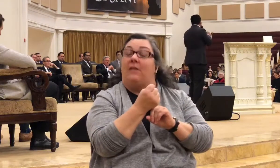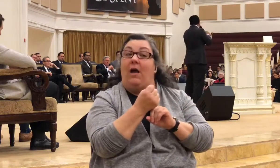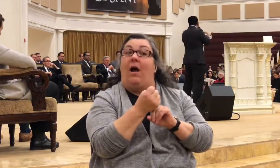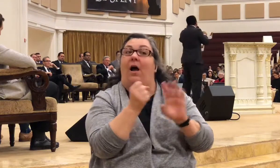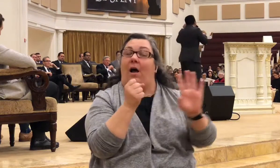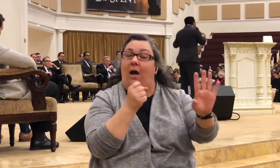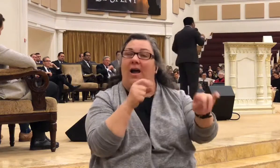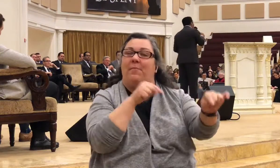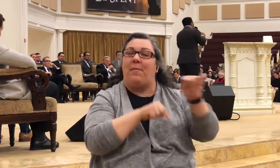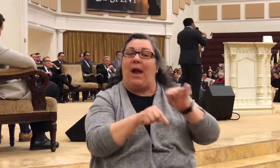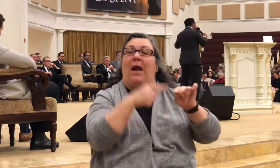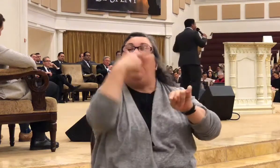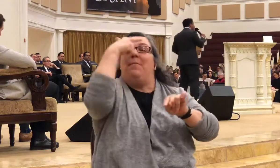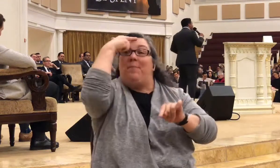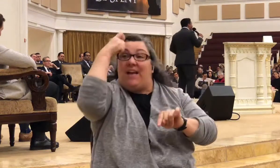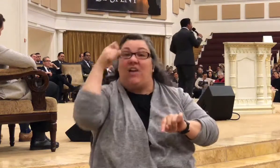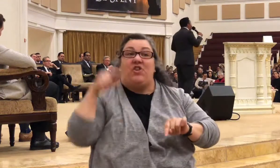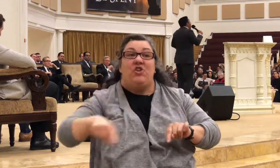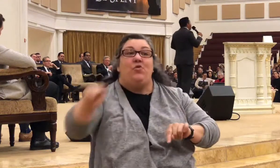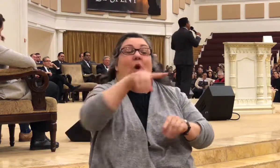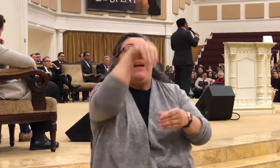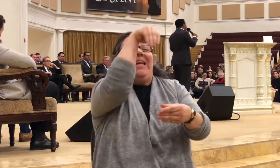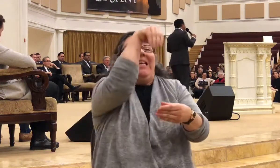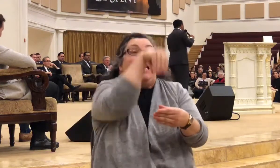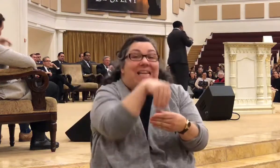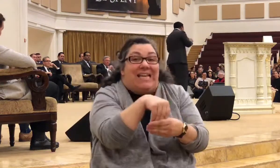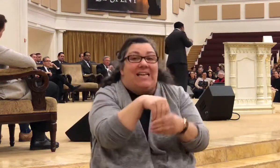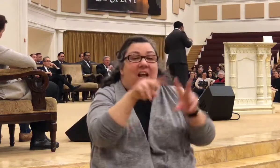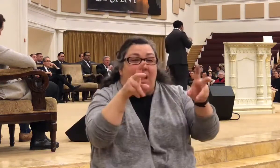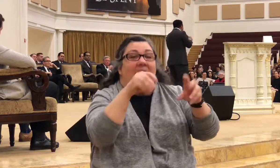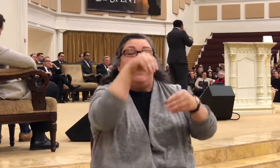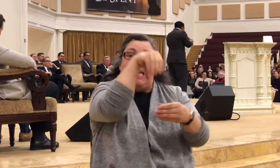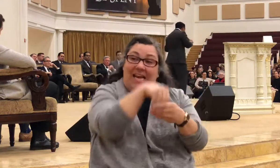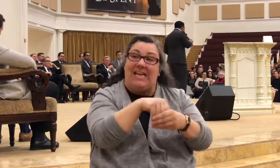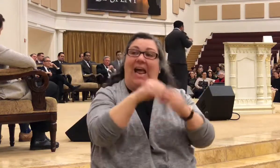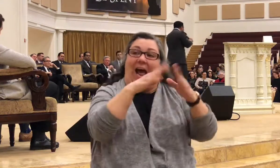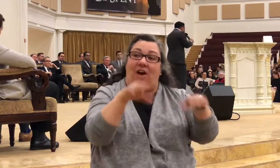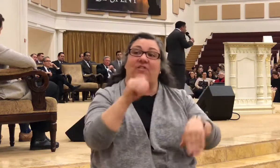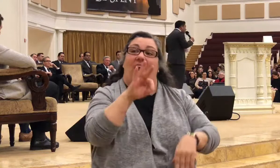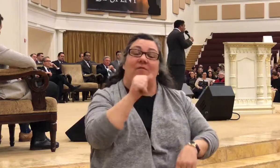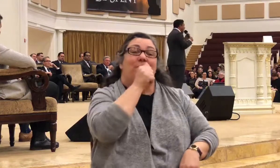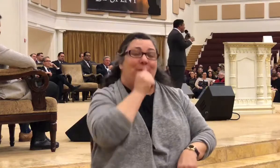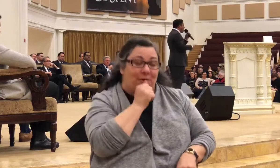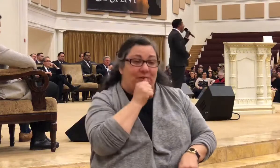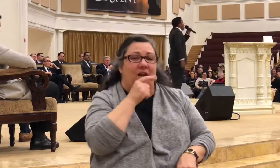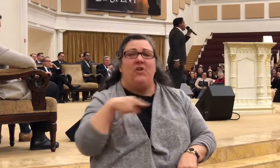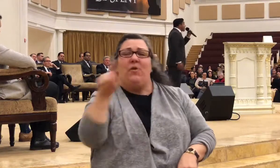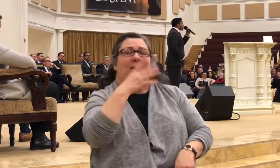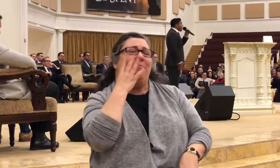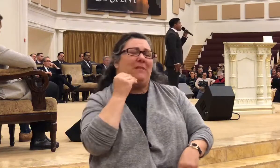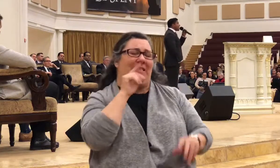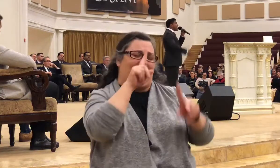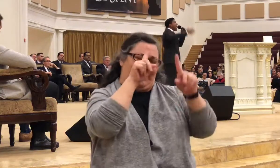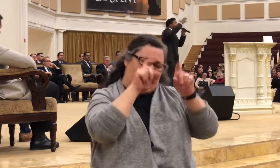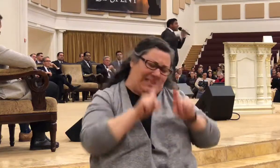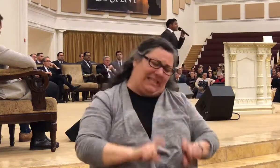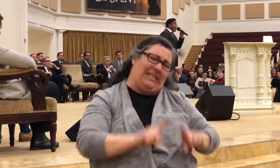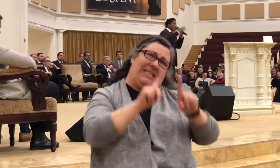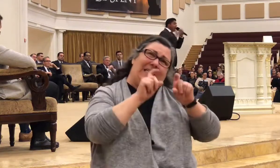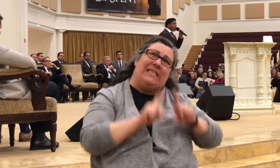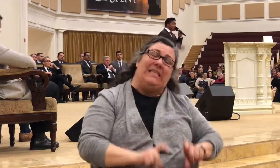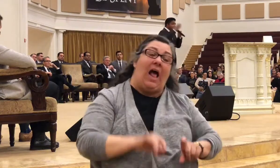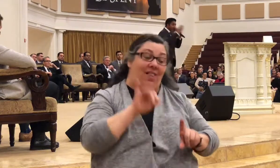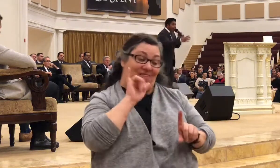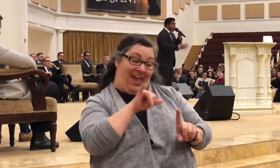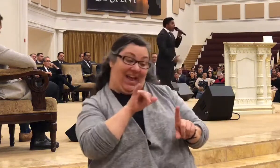you are in the house of misery, or because you are going to the trial of your life, this sickness is